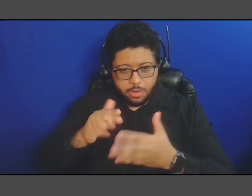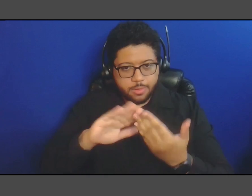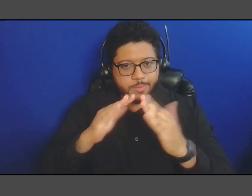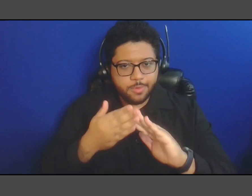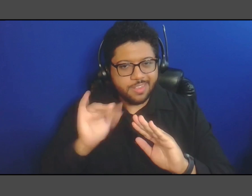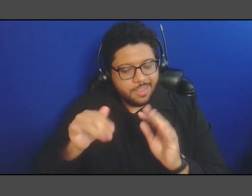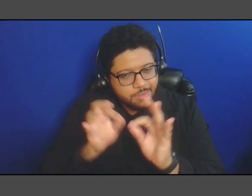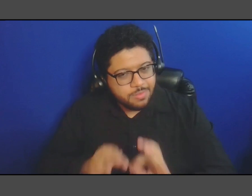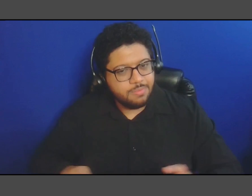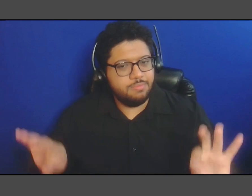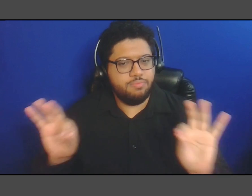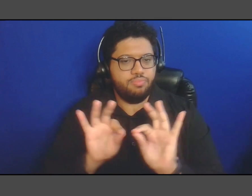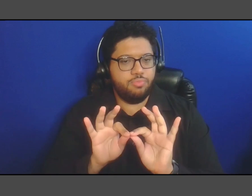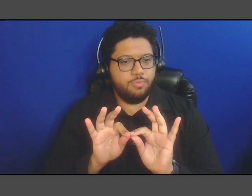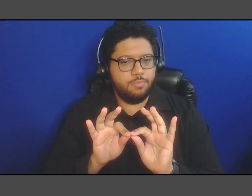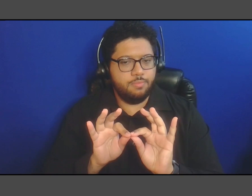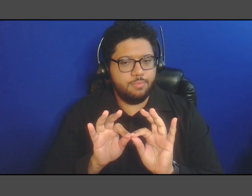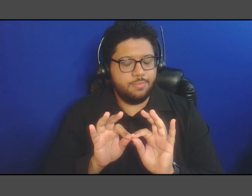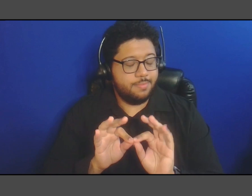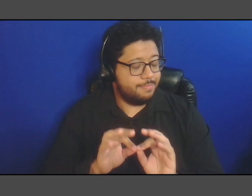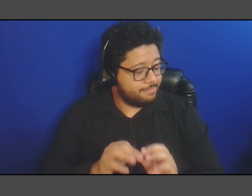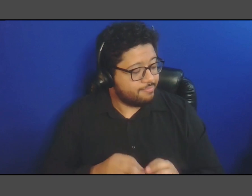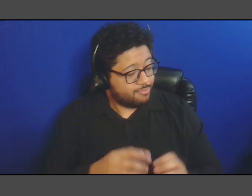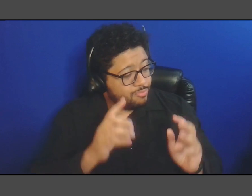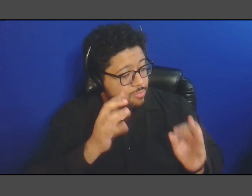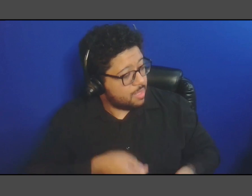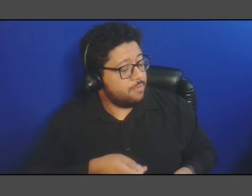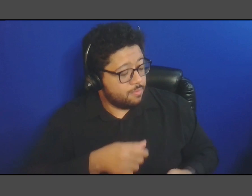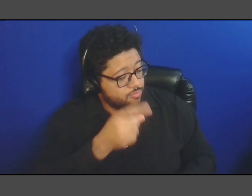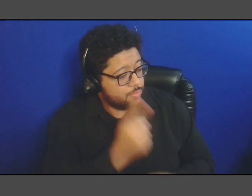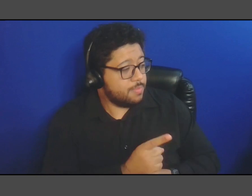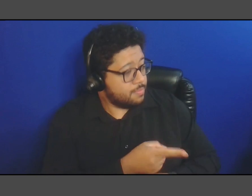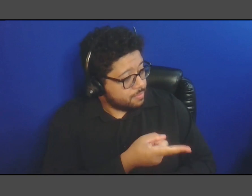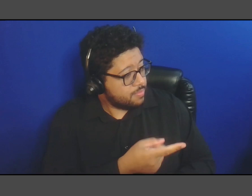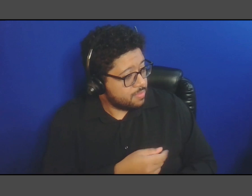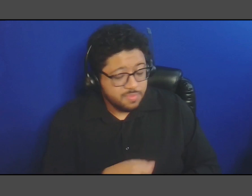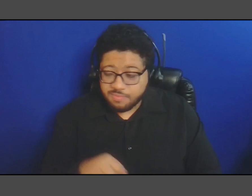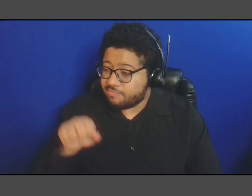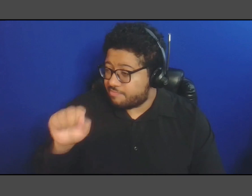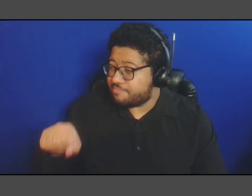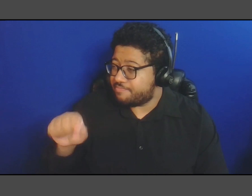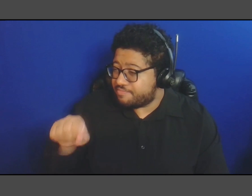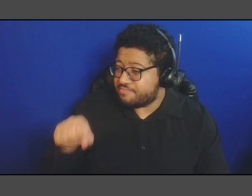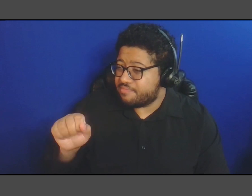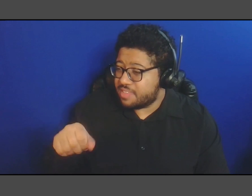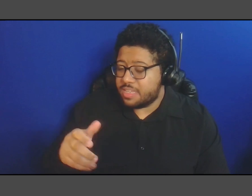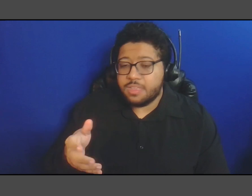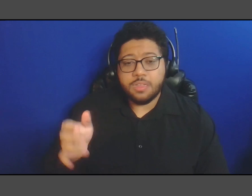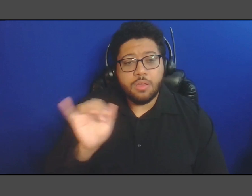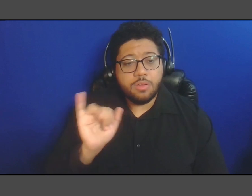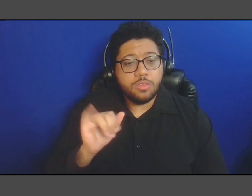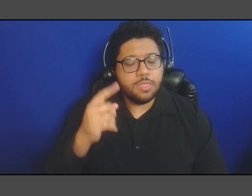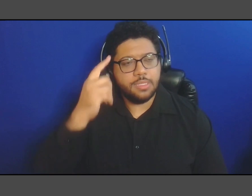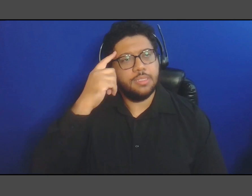Absolutely. Yeah. Yes. And also just, yeah. And I think that